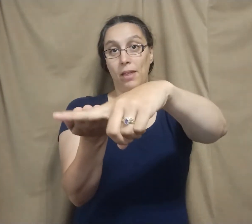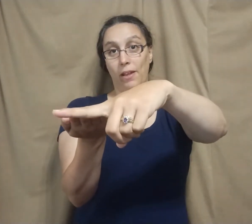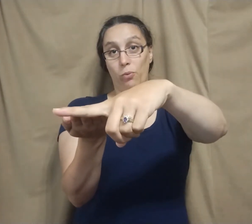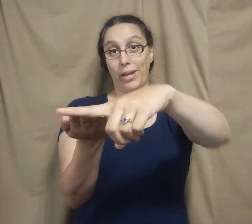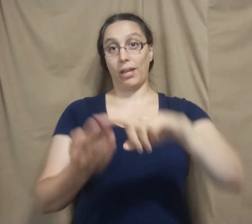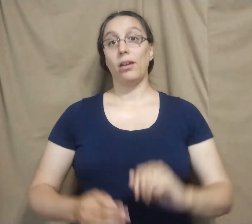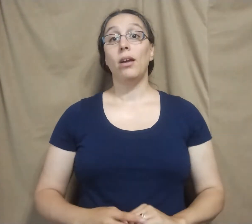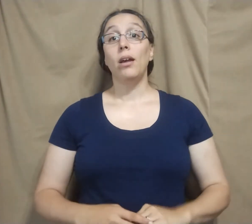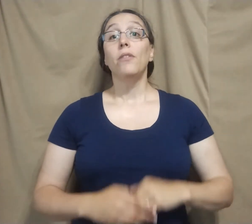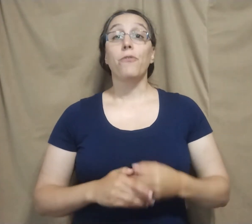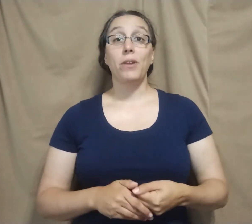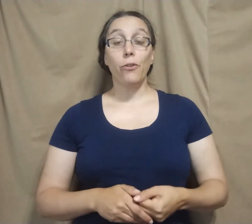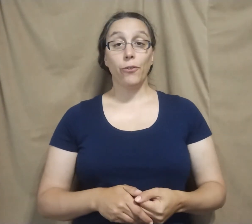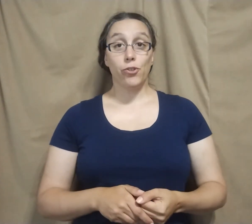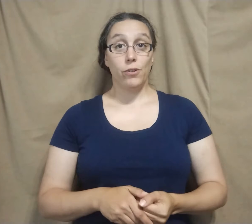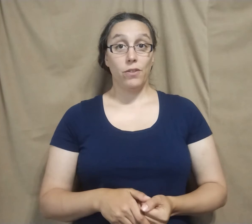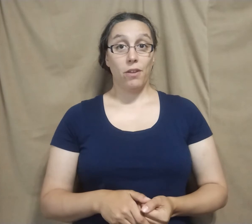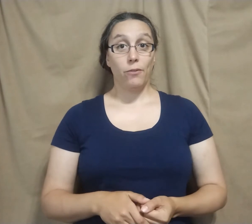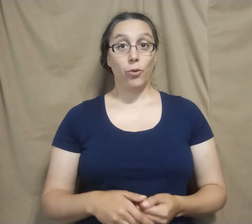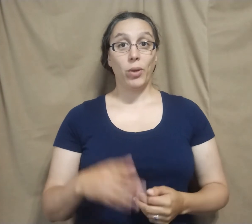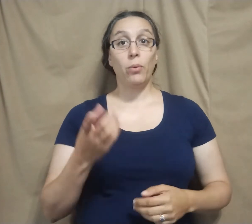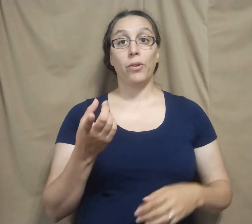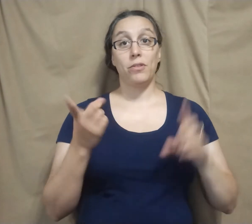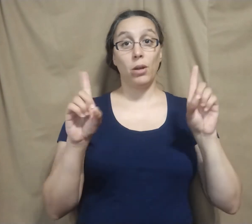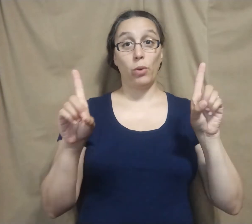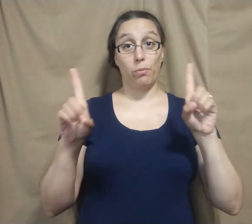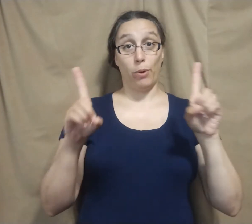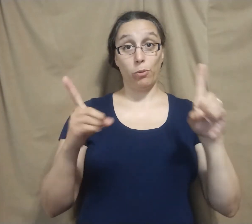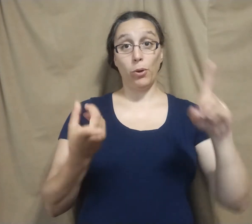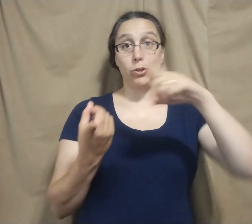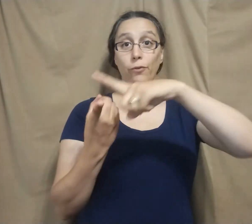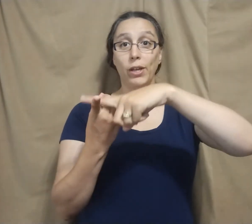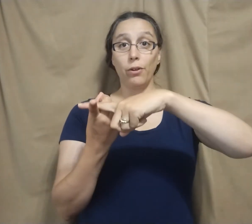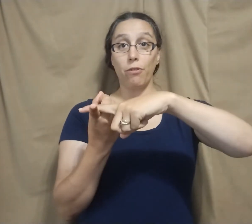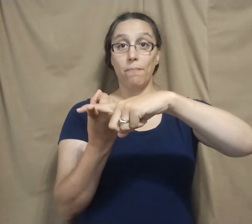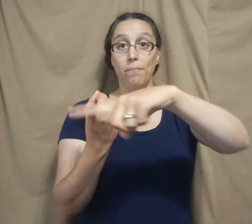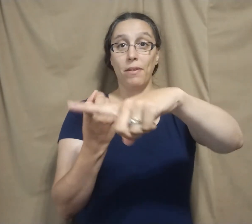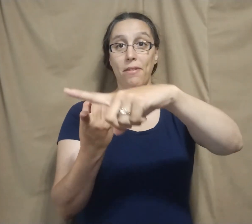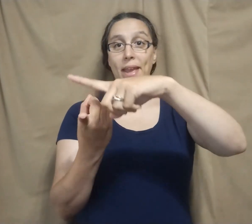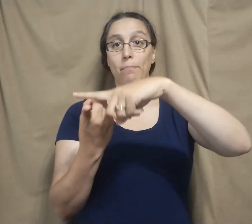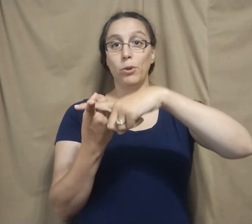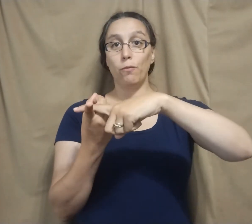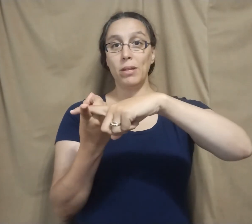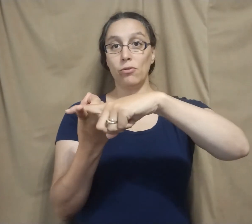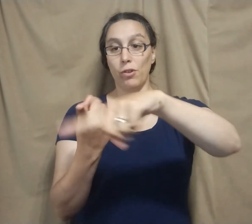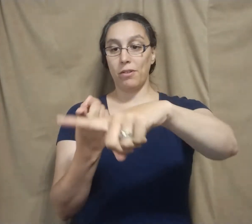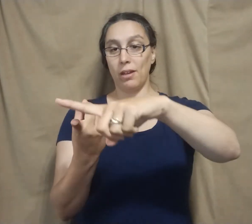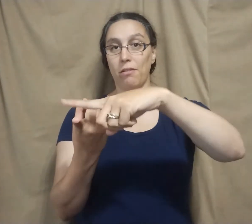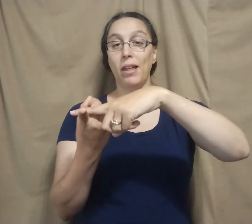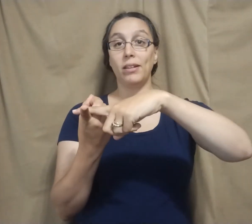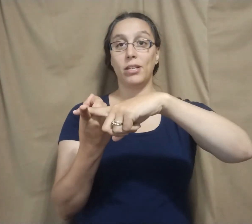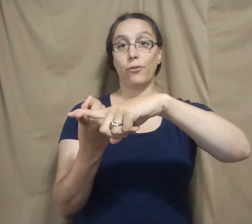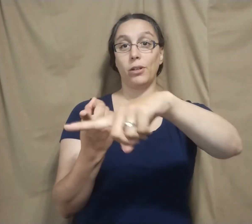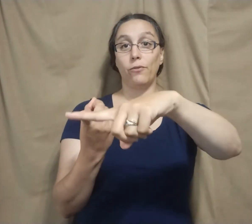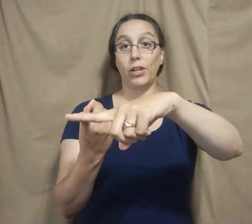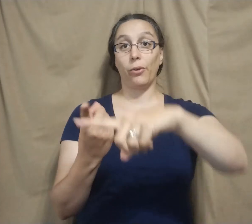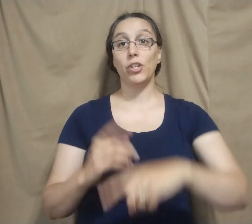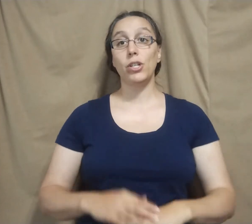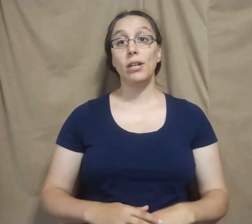That's week. There's another version of the sign for week where it's done with both pointer fingers. Same movement, just a slightly different configuration.